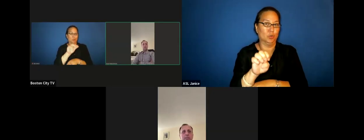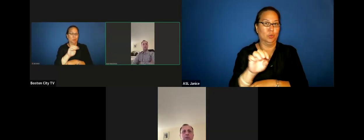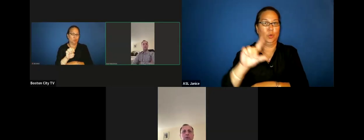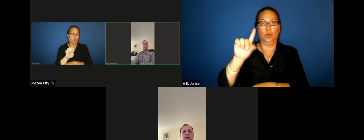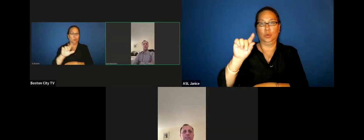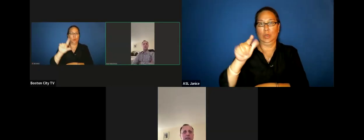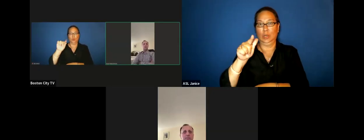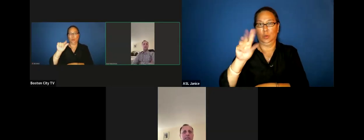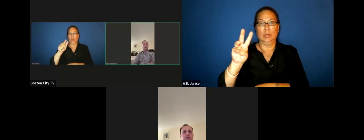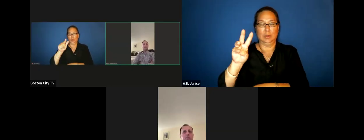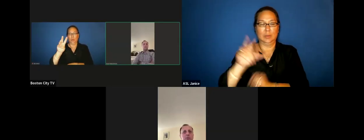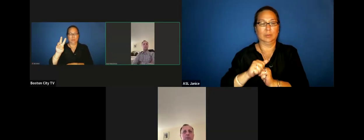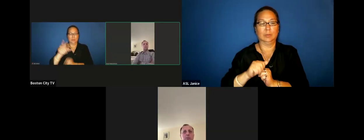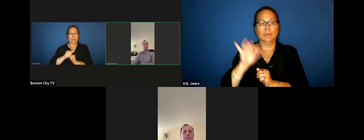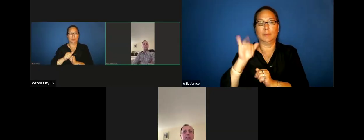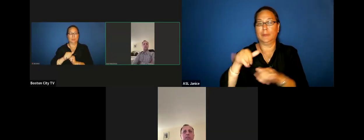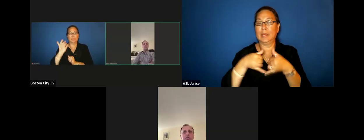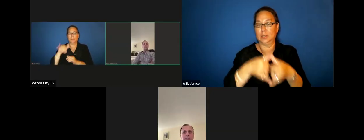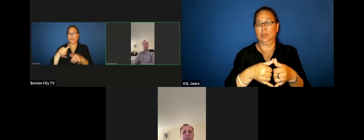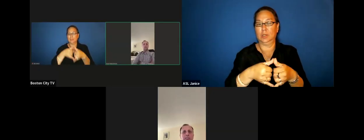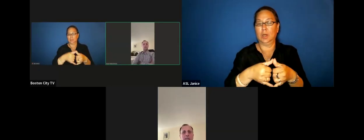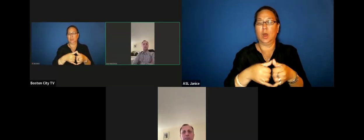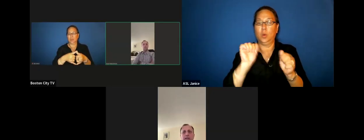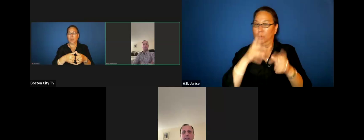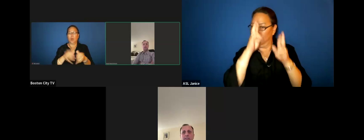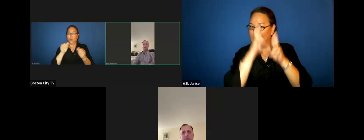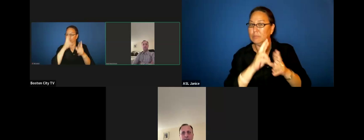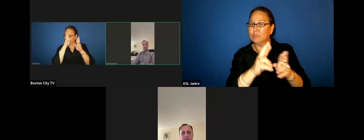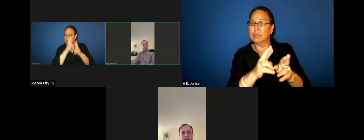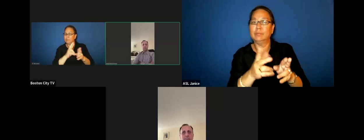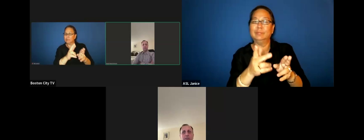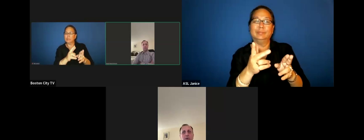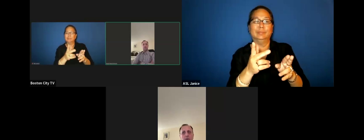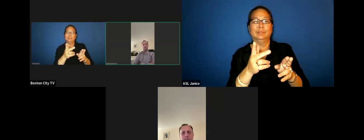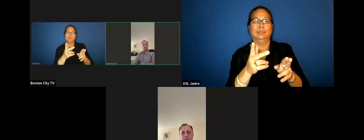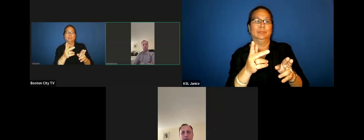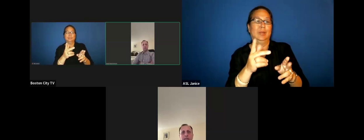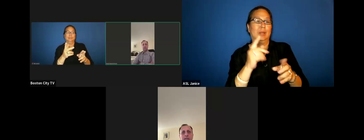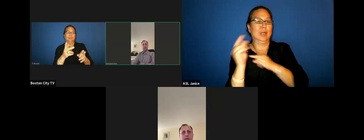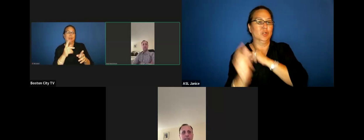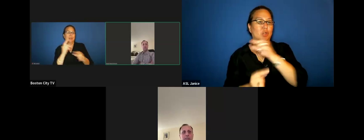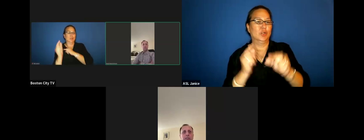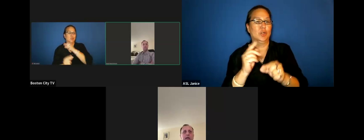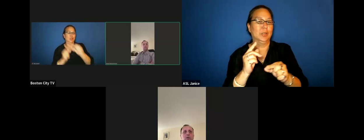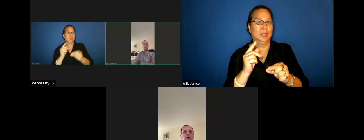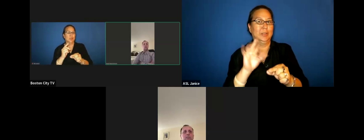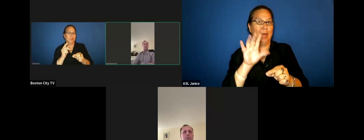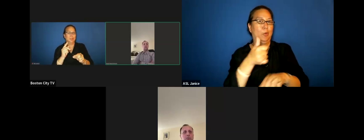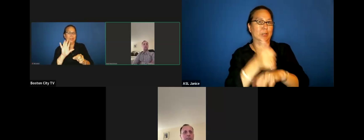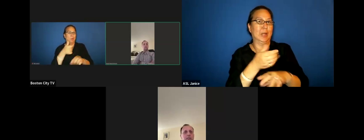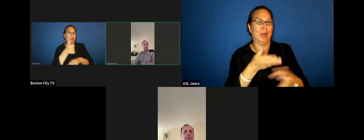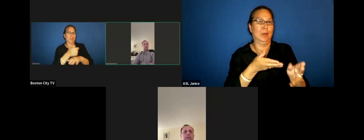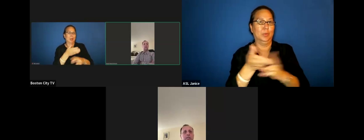award would not only serve as a tribute to the generations shaped by Denver, but also encourage that